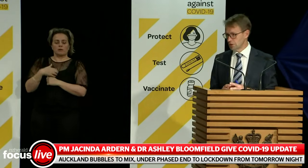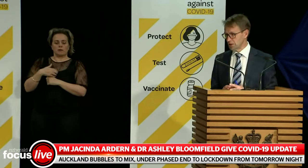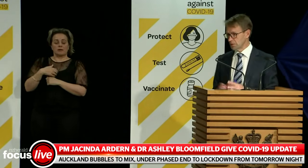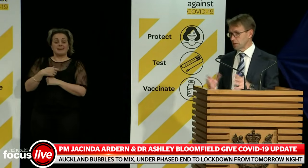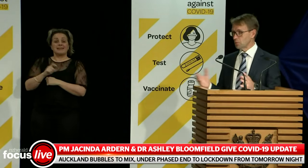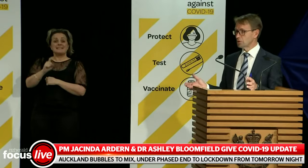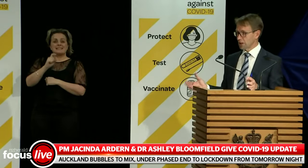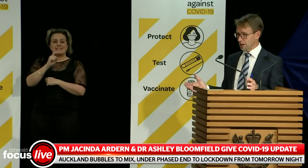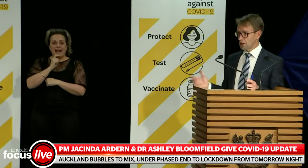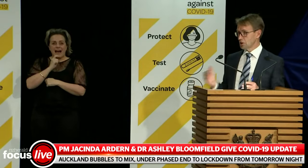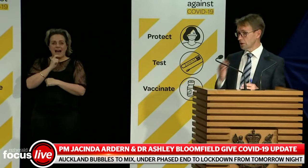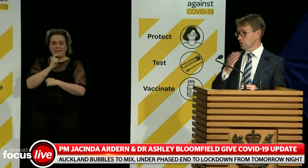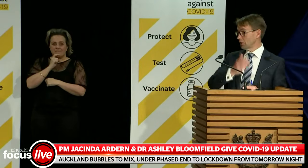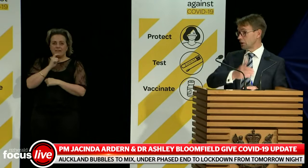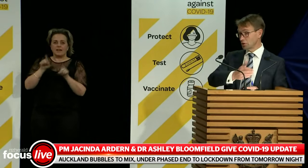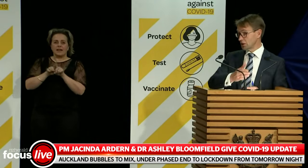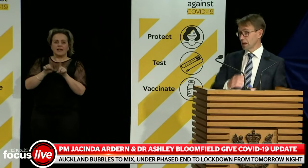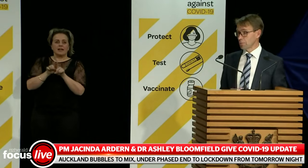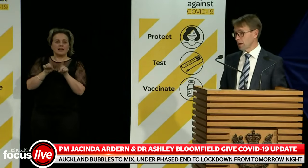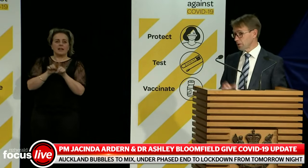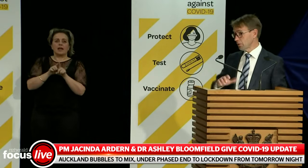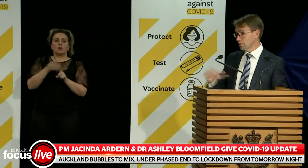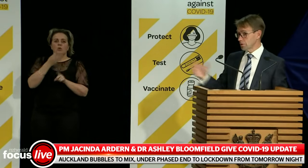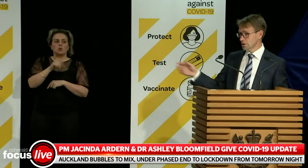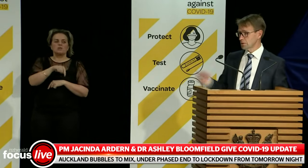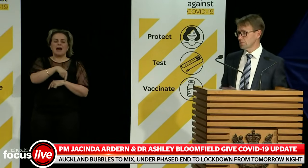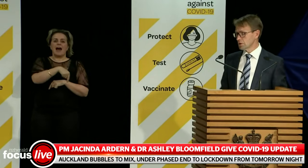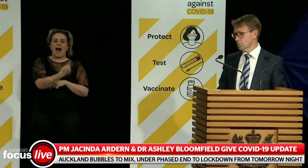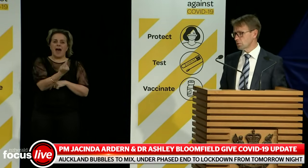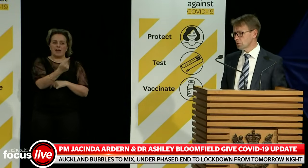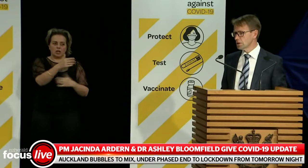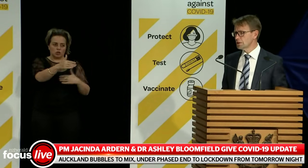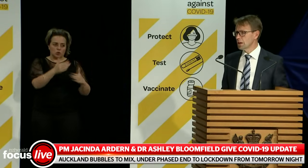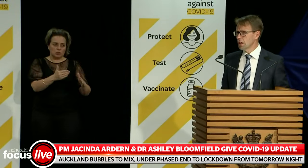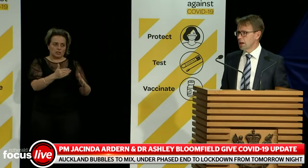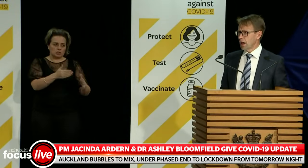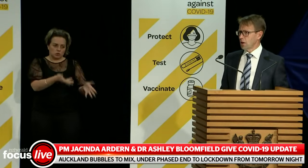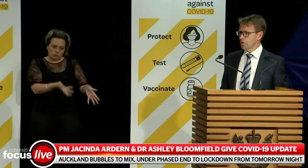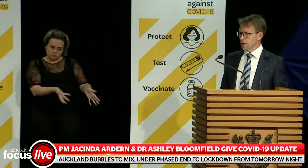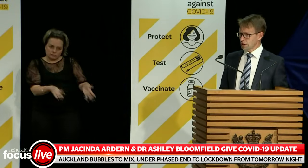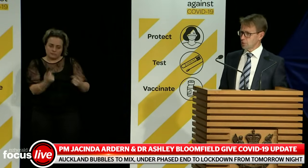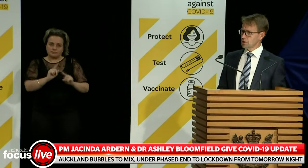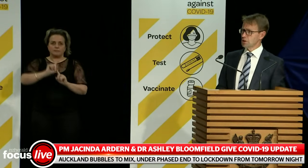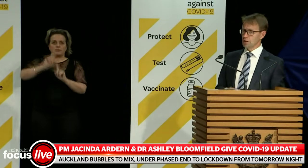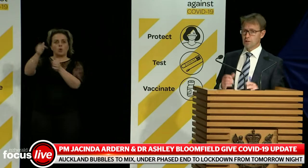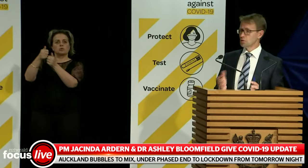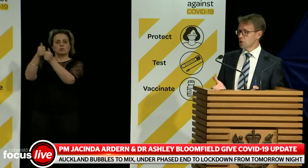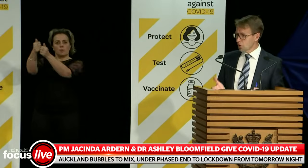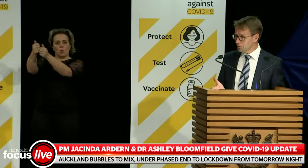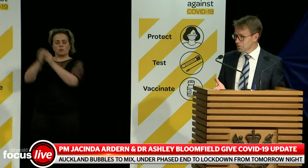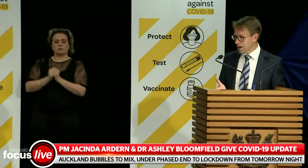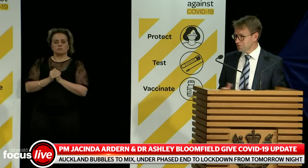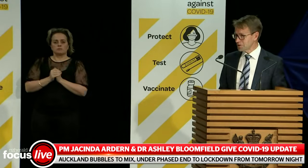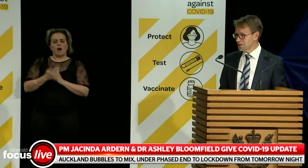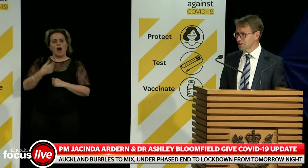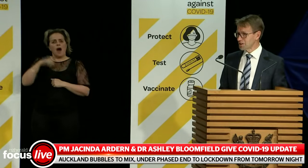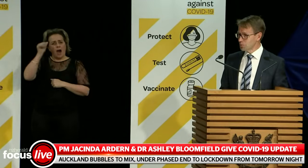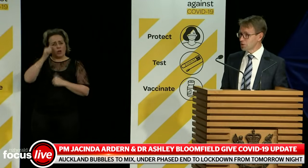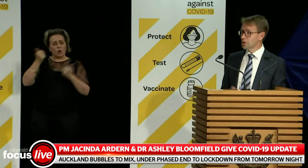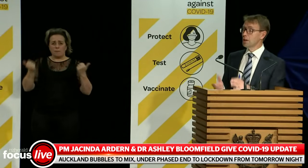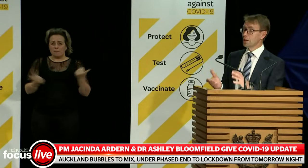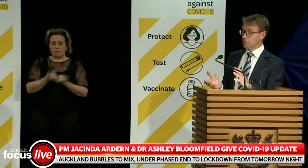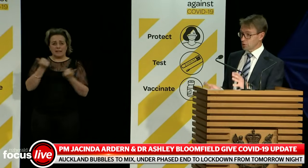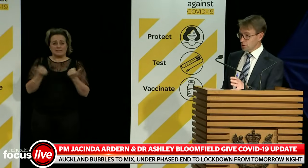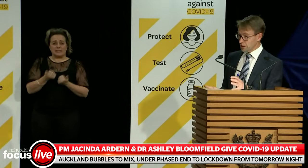it tends to be more delegation and using other public health units to support Auckland. On the latter question, I know there was a lot of demand for testing